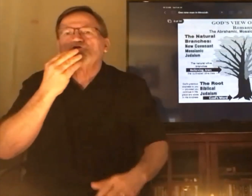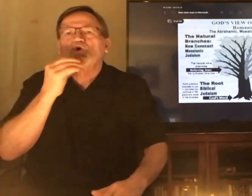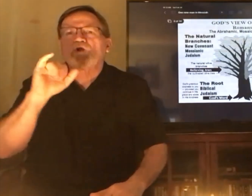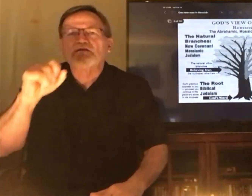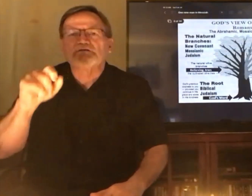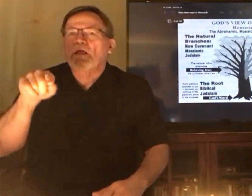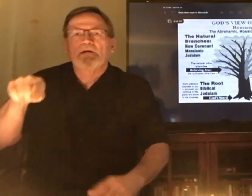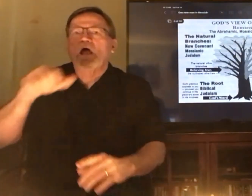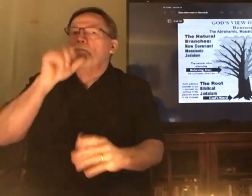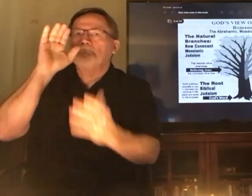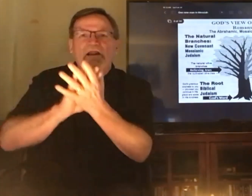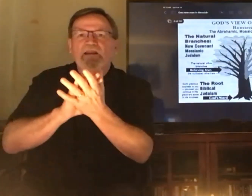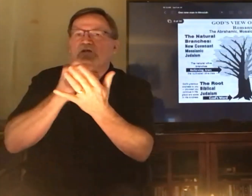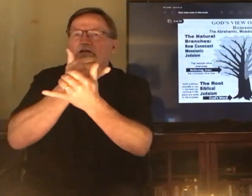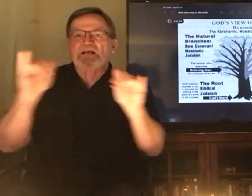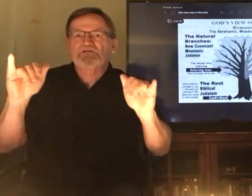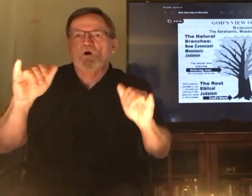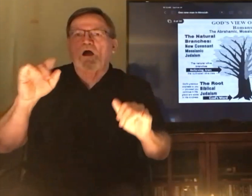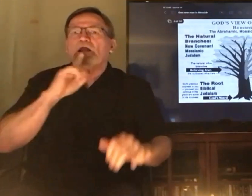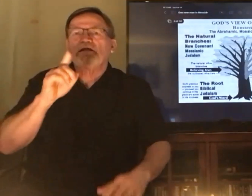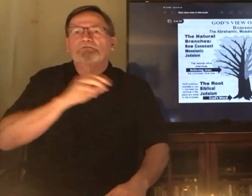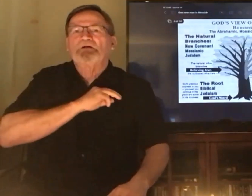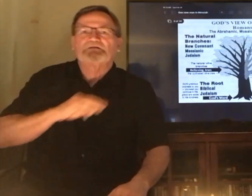broken off. And fourth, a wild branch